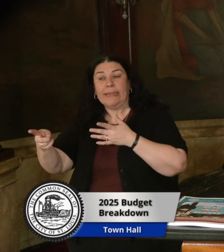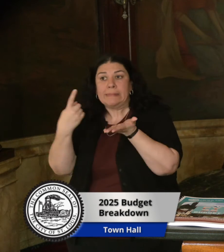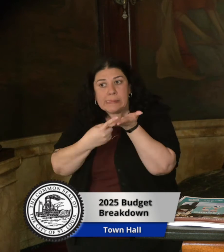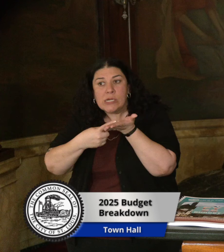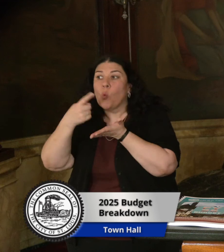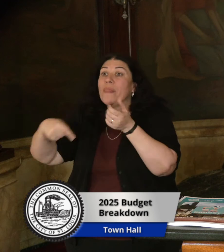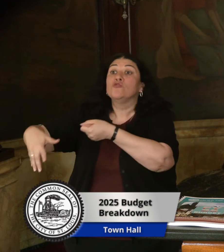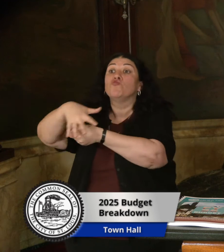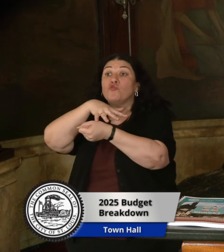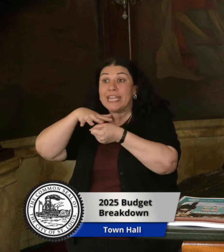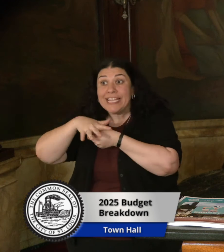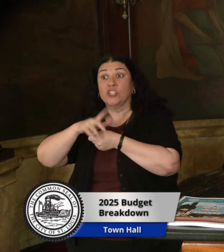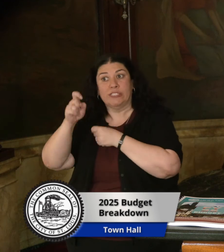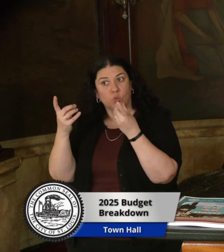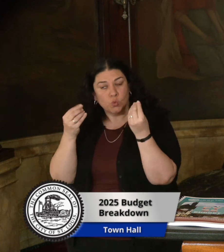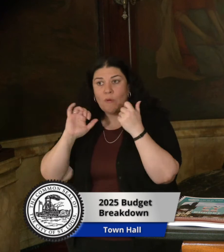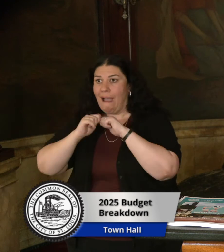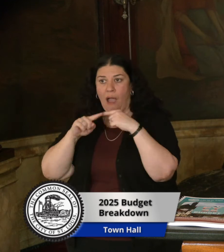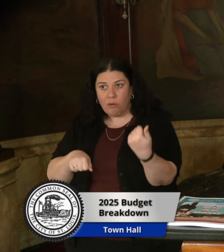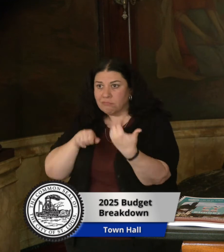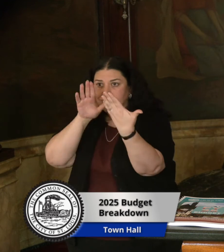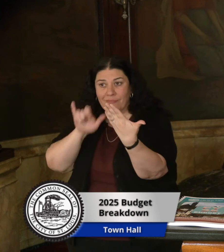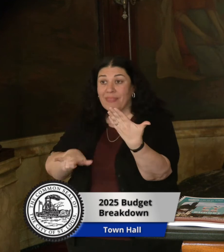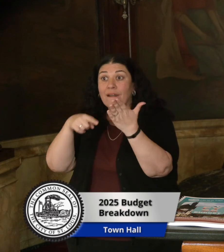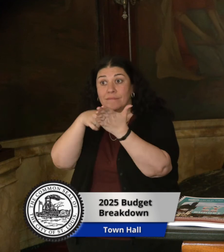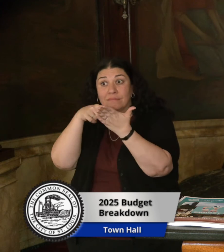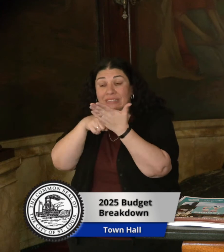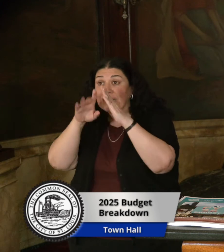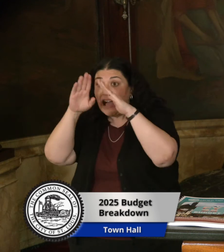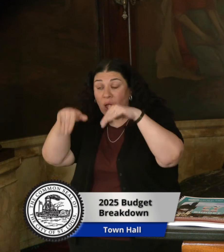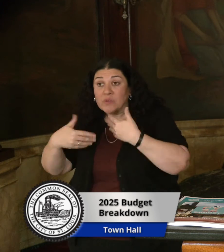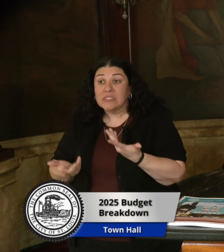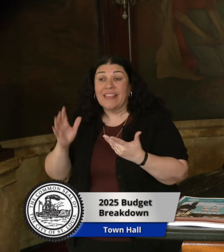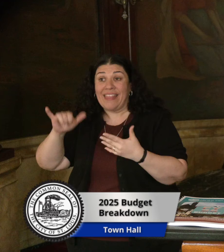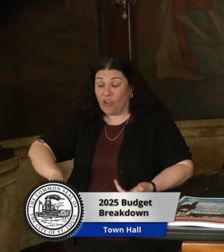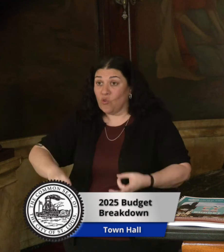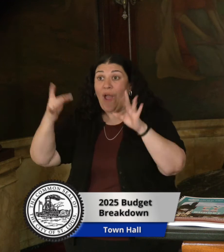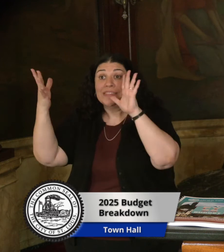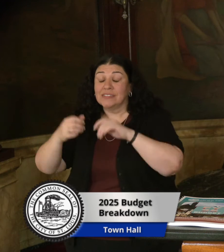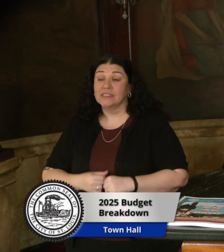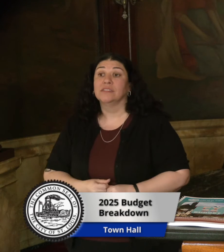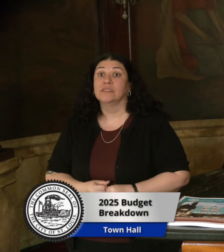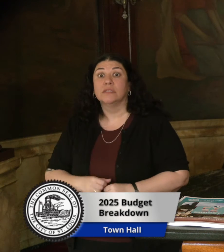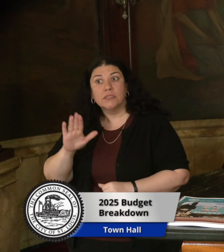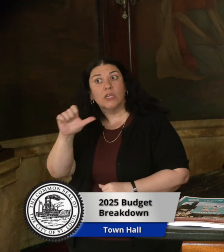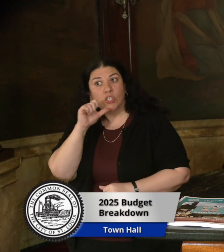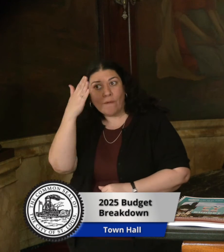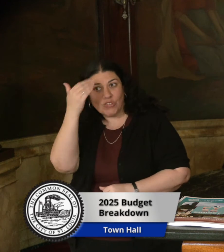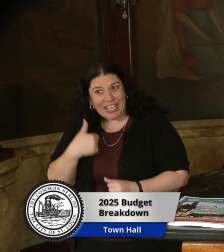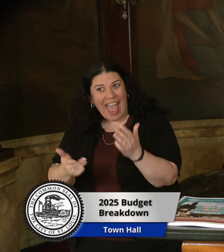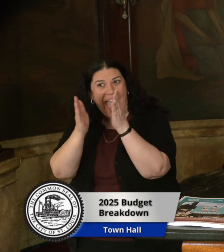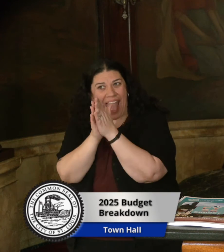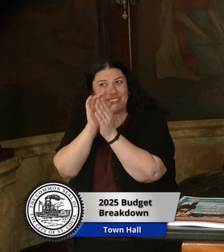region needs to do together to address the housing affordability crisis. And also, don't forget to ask questions